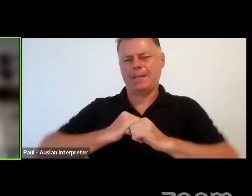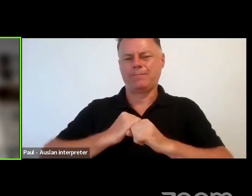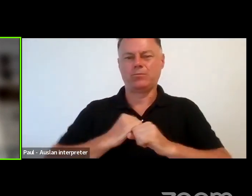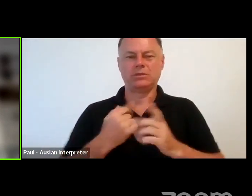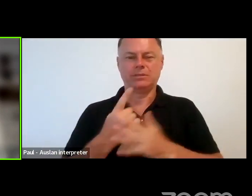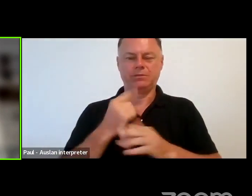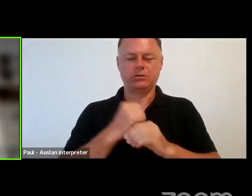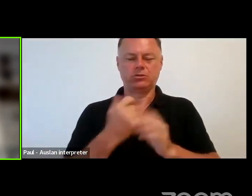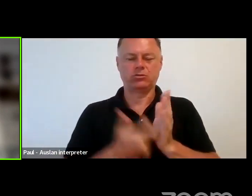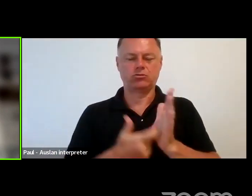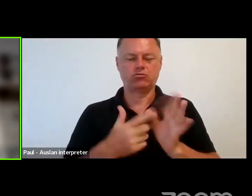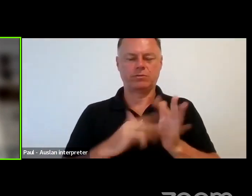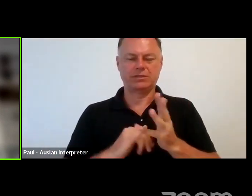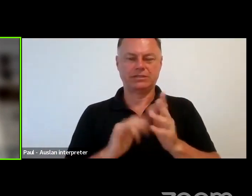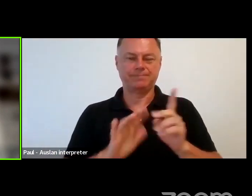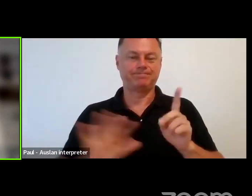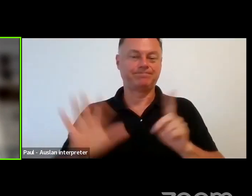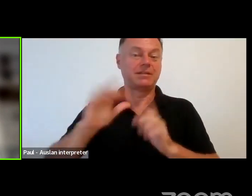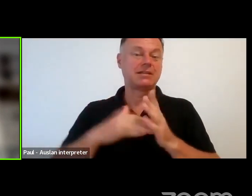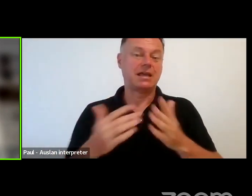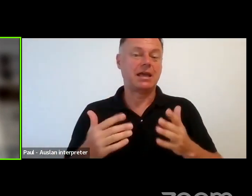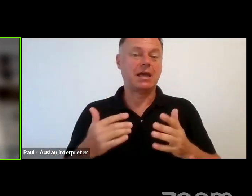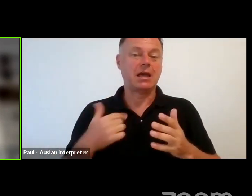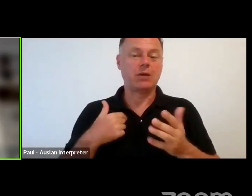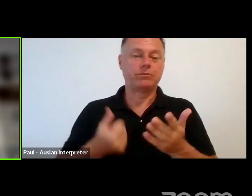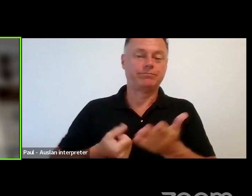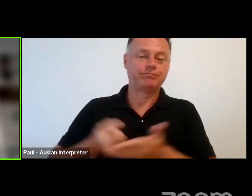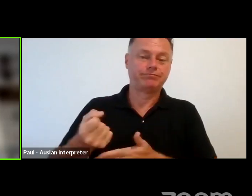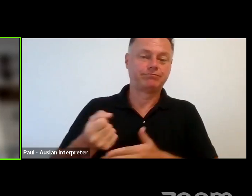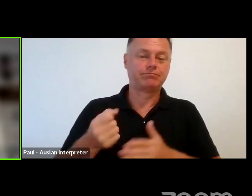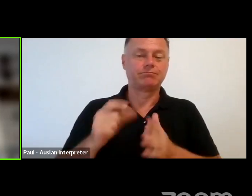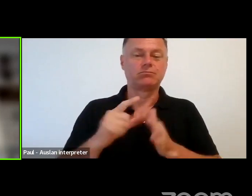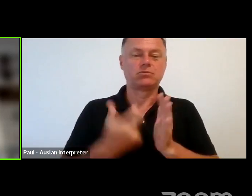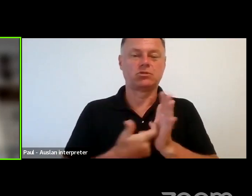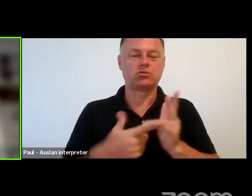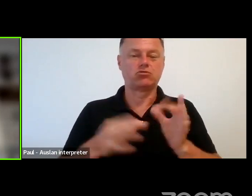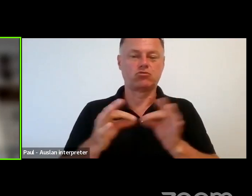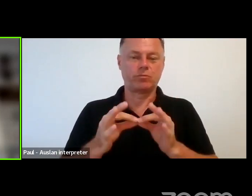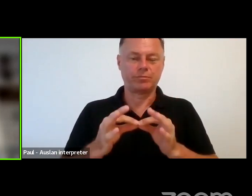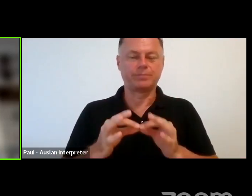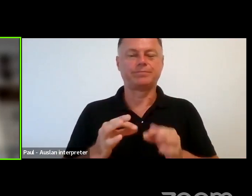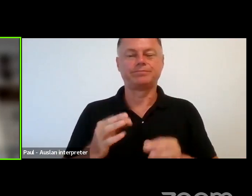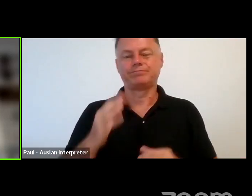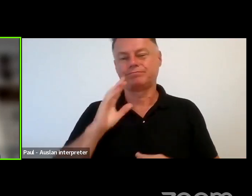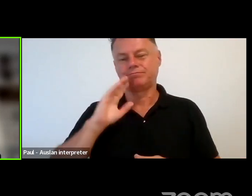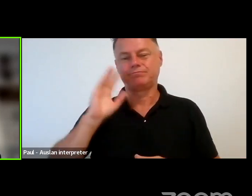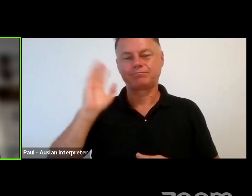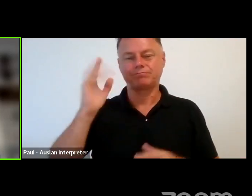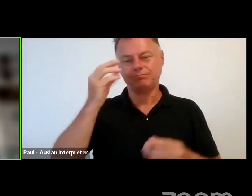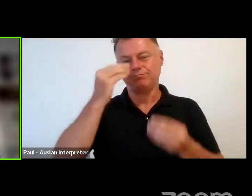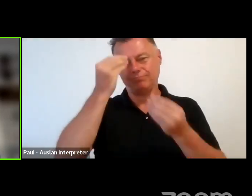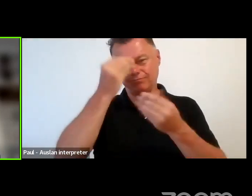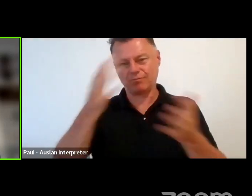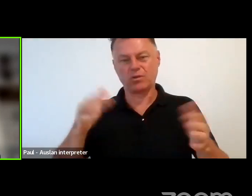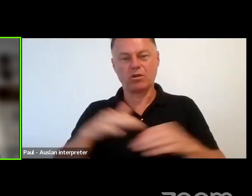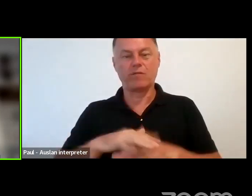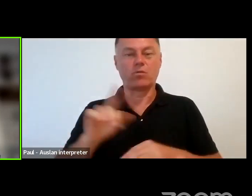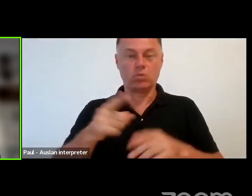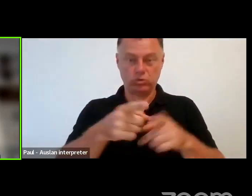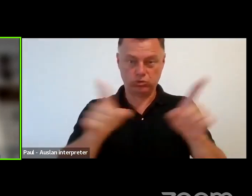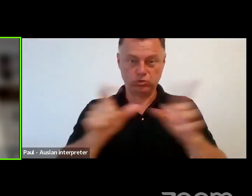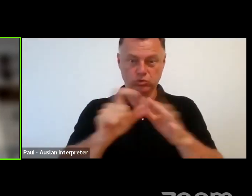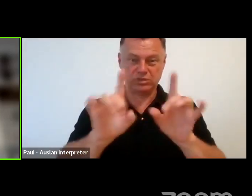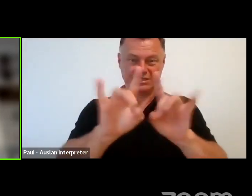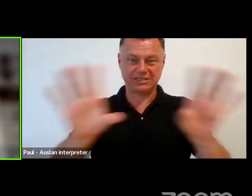track, but what I'll do to begin with is hand over to Dr. Rob Grenfell to give us some information about what you can do